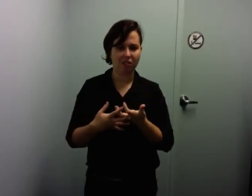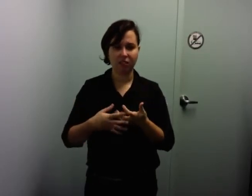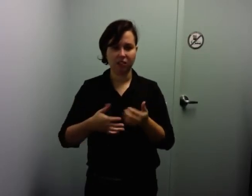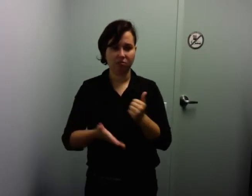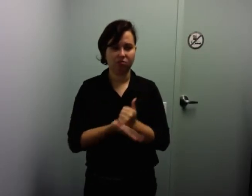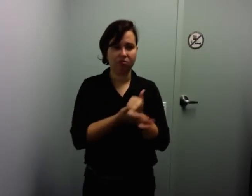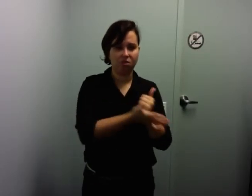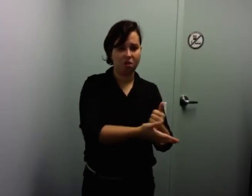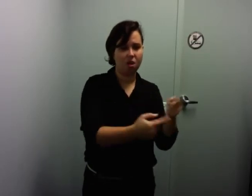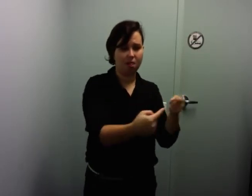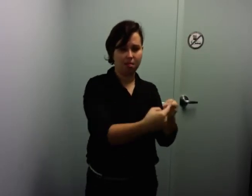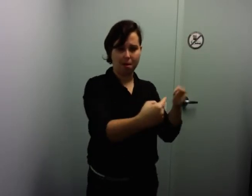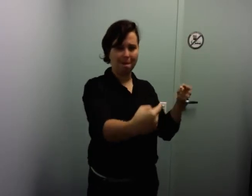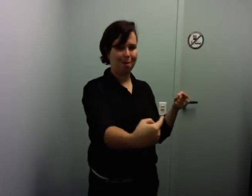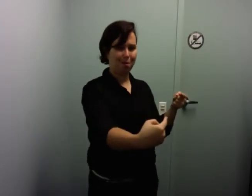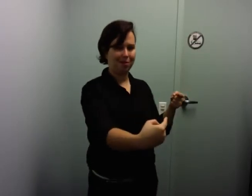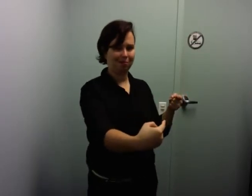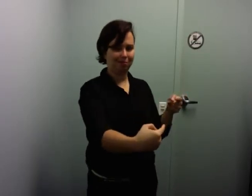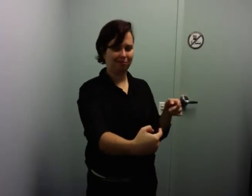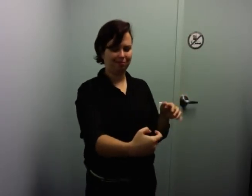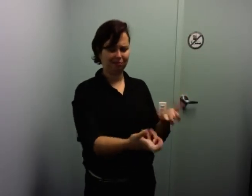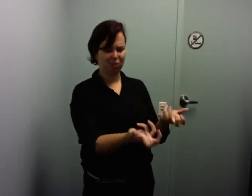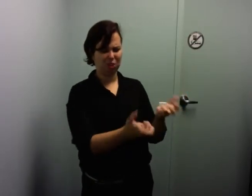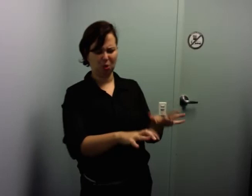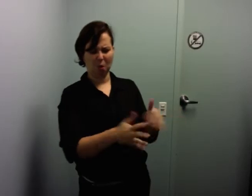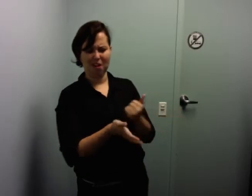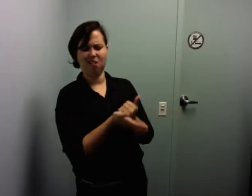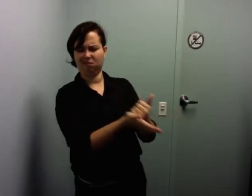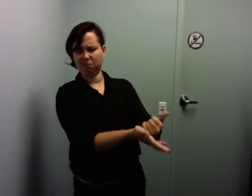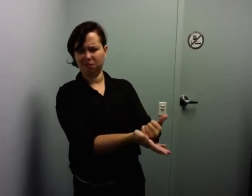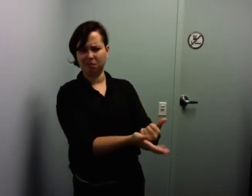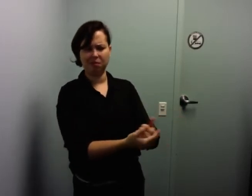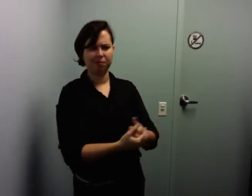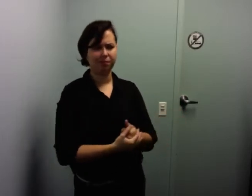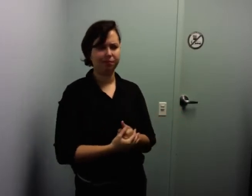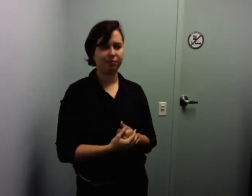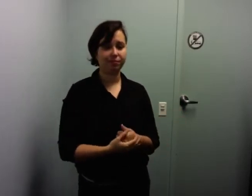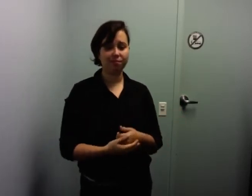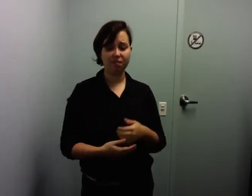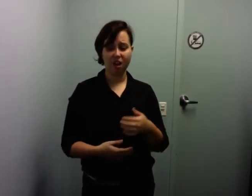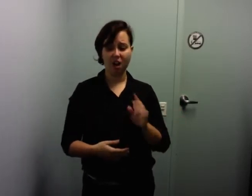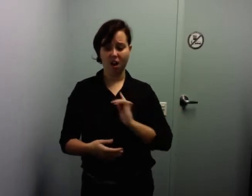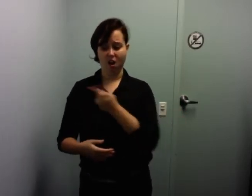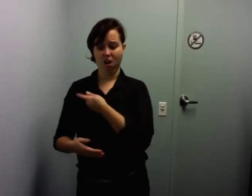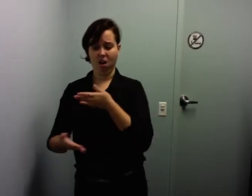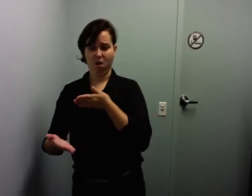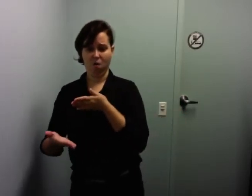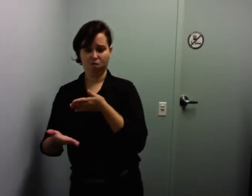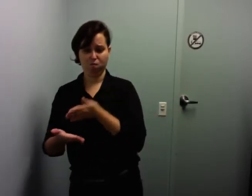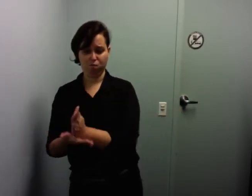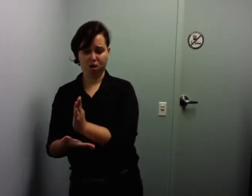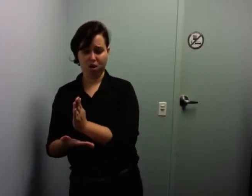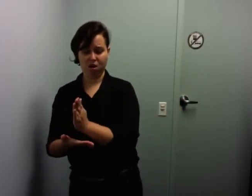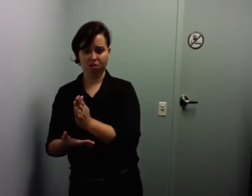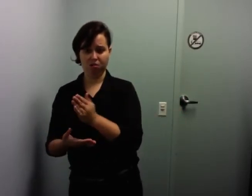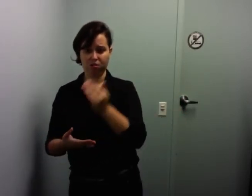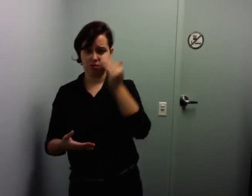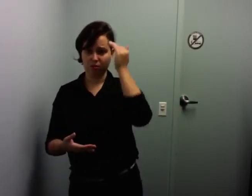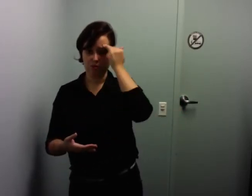history the same rights we reserve for ourselves. Now that applies when we oppose each other